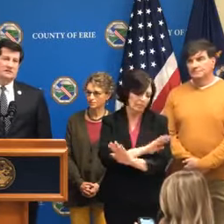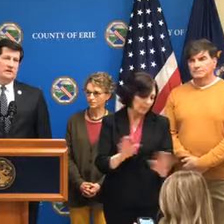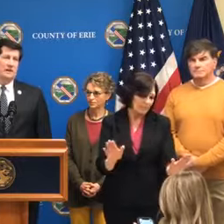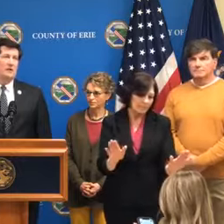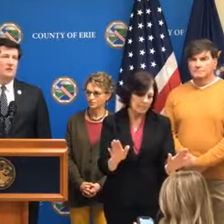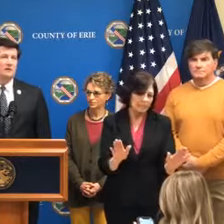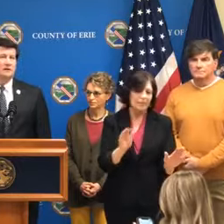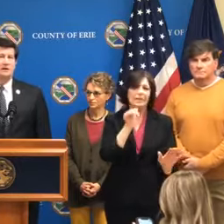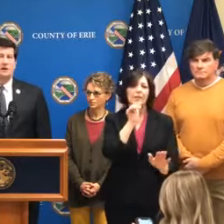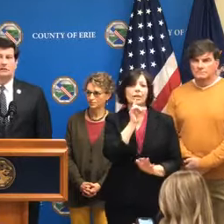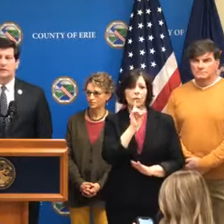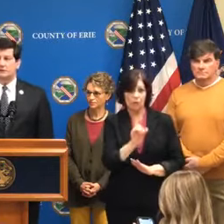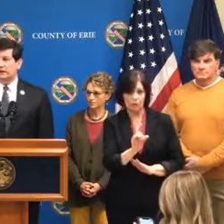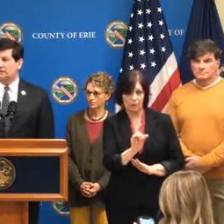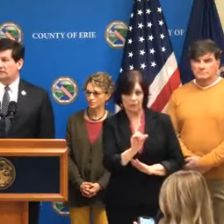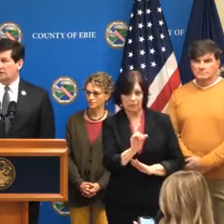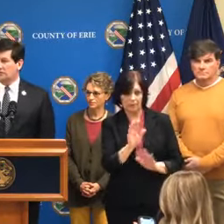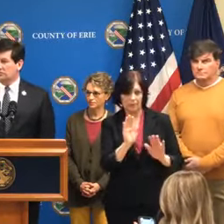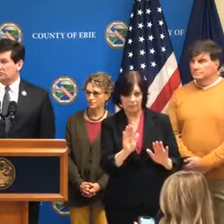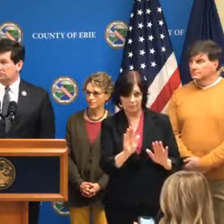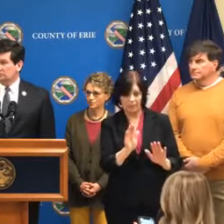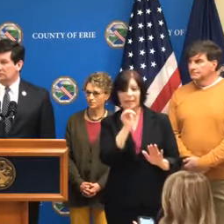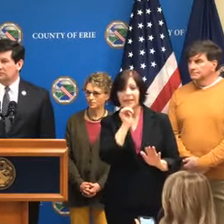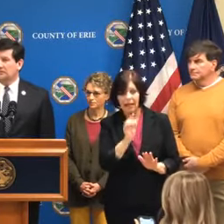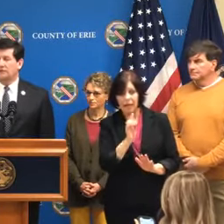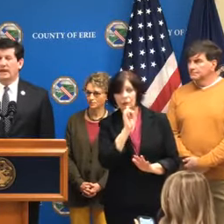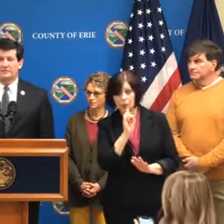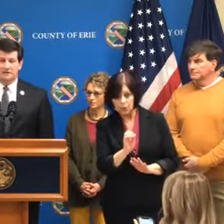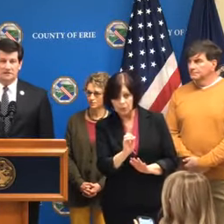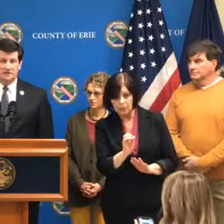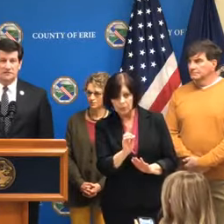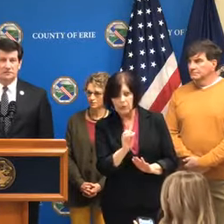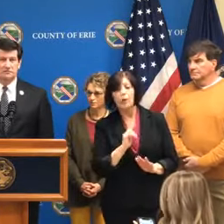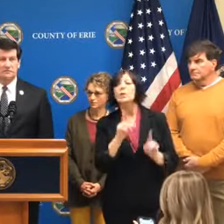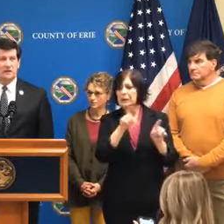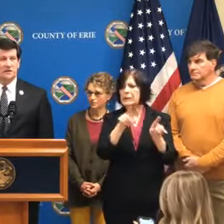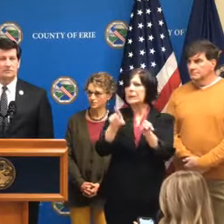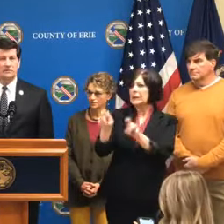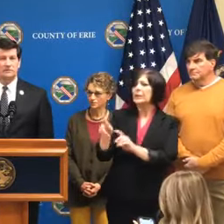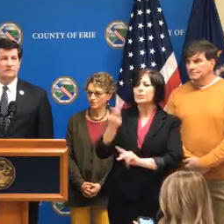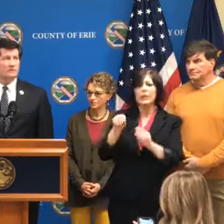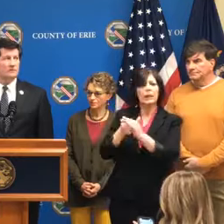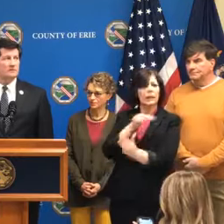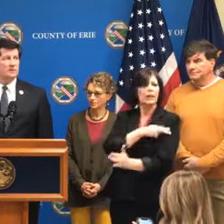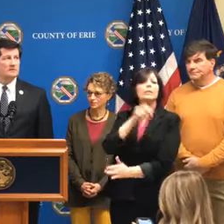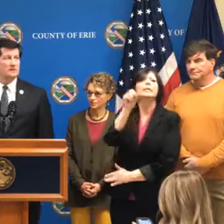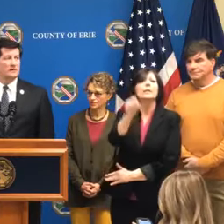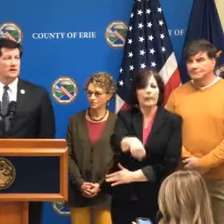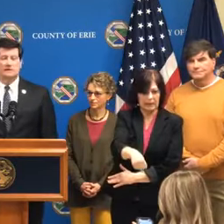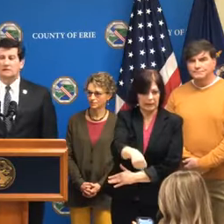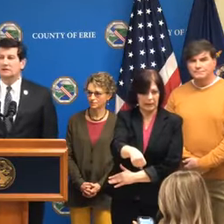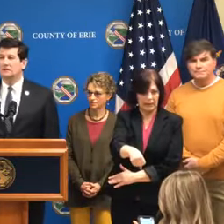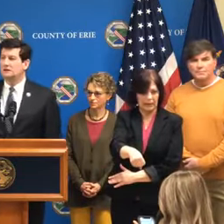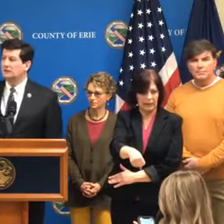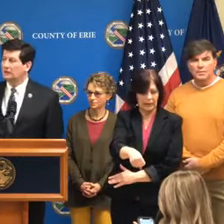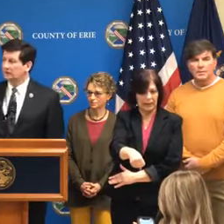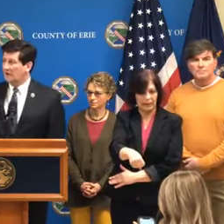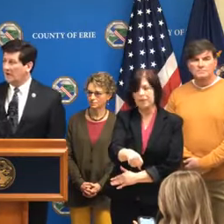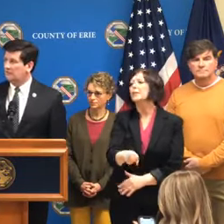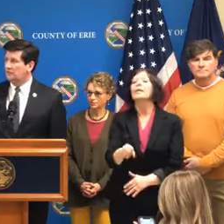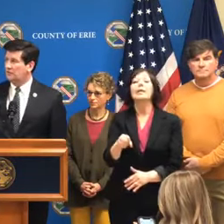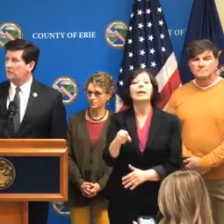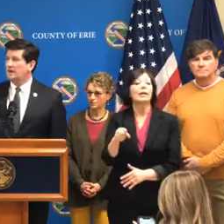as of right now, are incorrect. They're not true. We have tested individuals in hospitals for coronavirus COVID-19. We